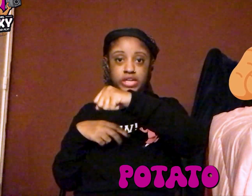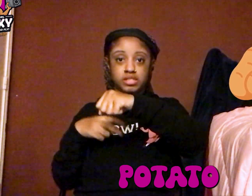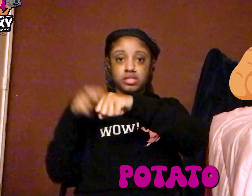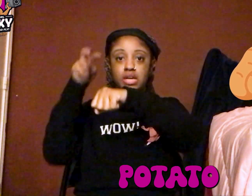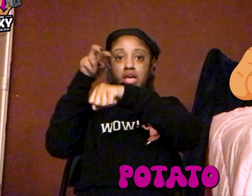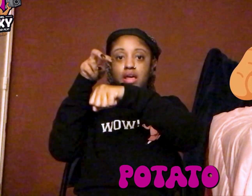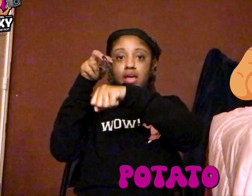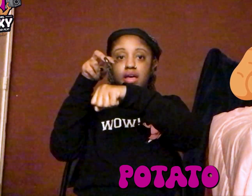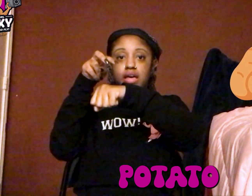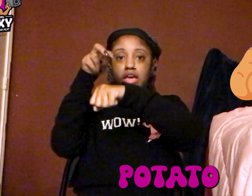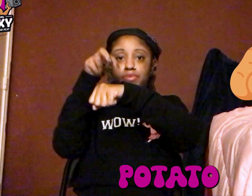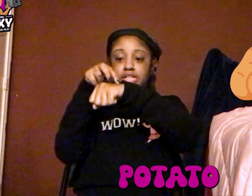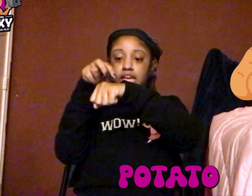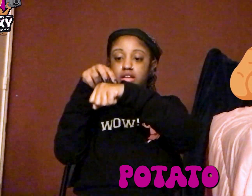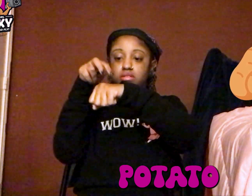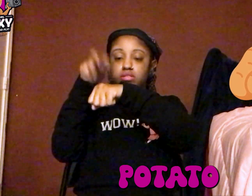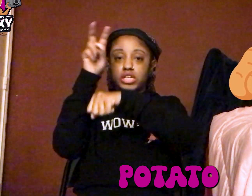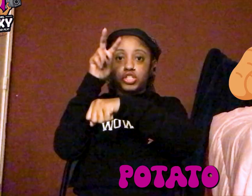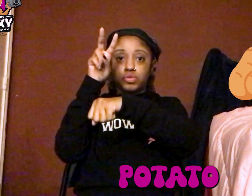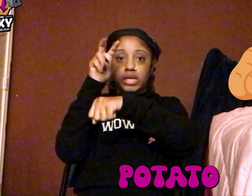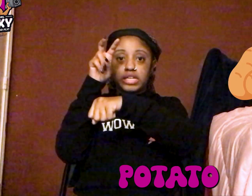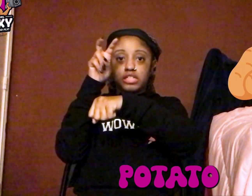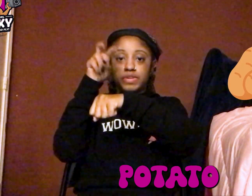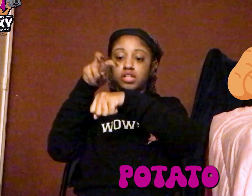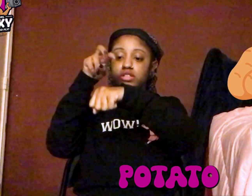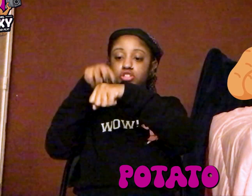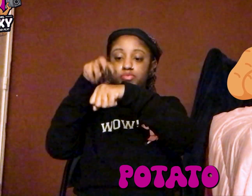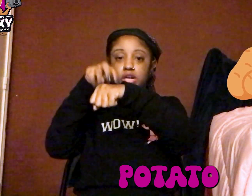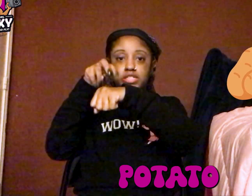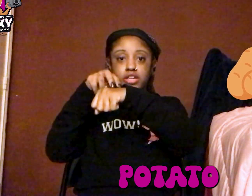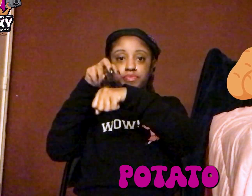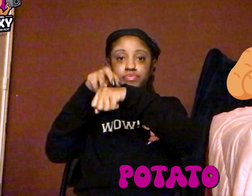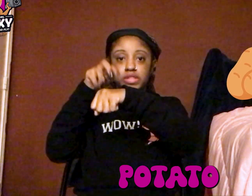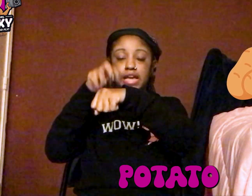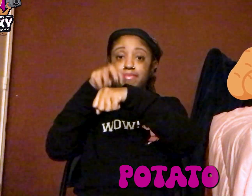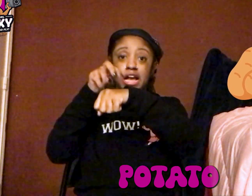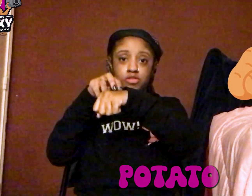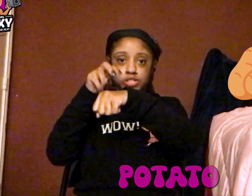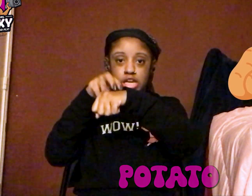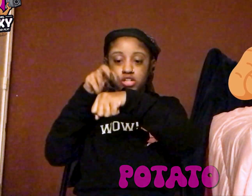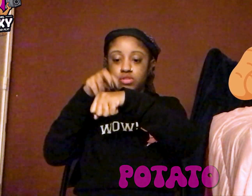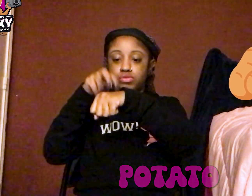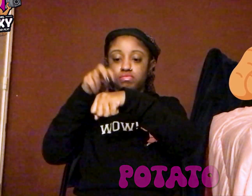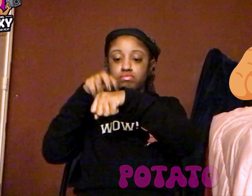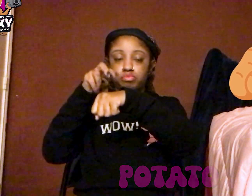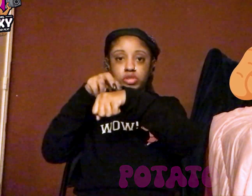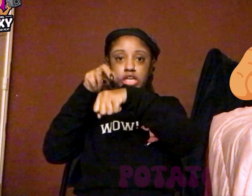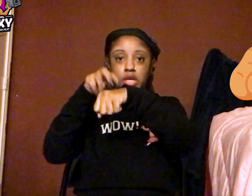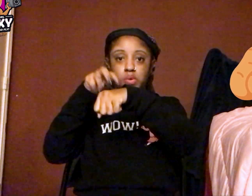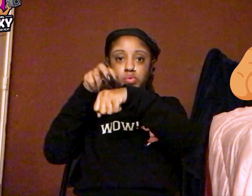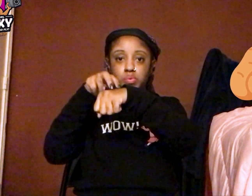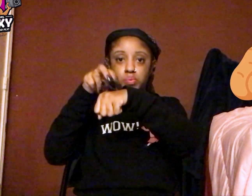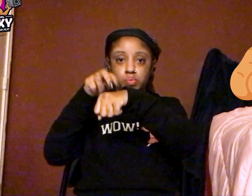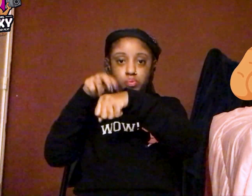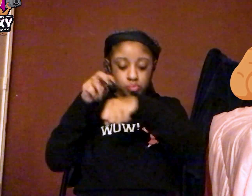fist. And potato, like two index fingers and just press them. Like mashed potatoes, potatoes.